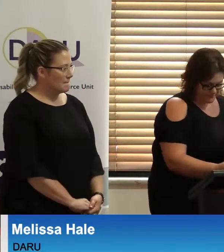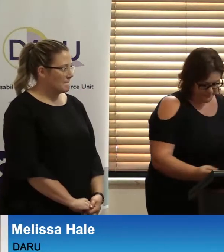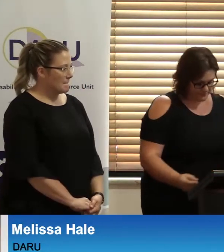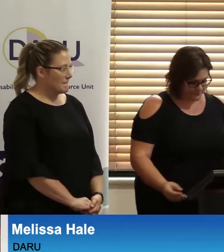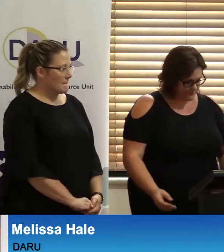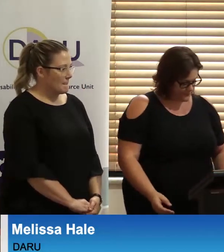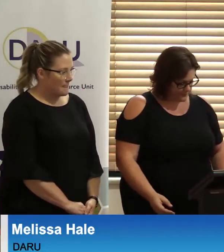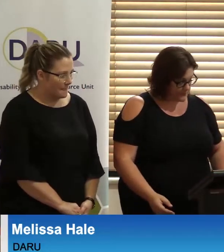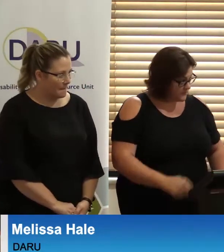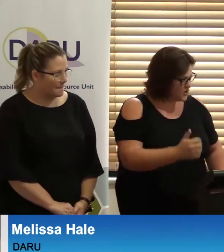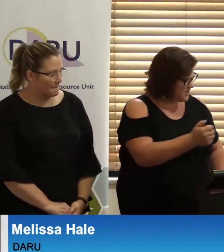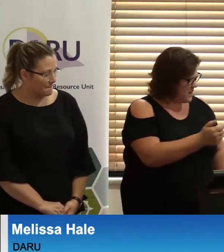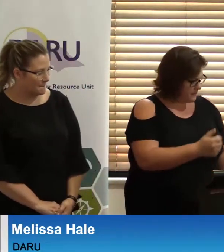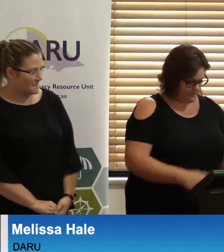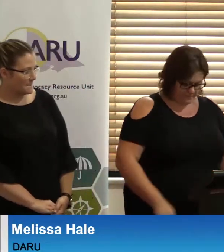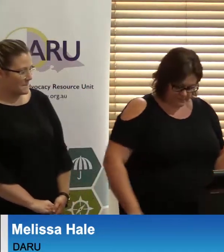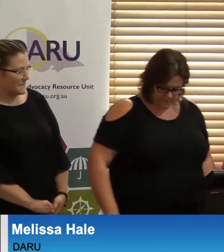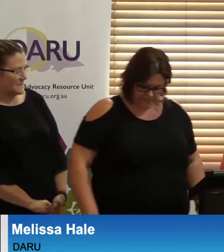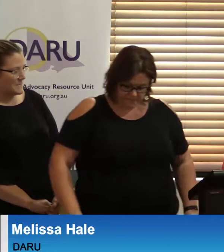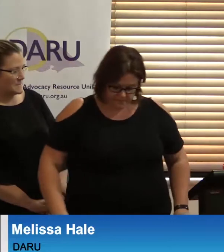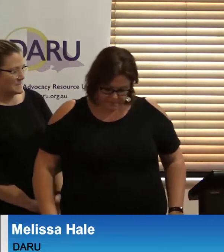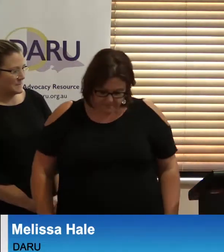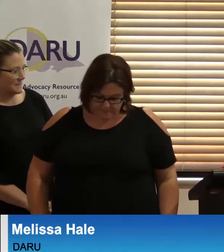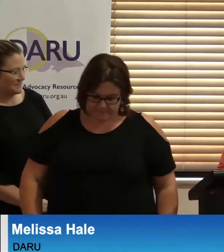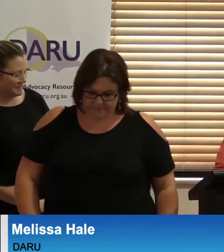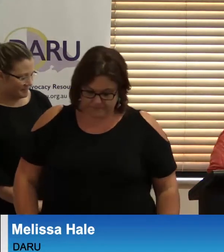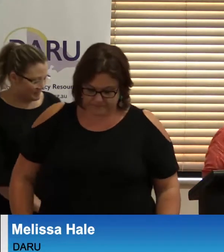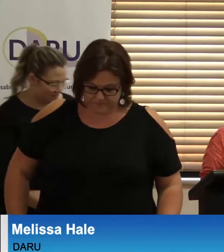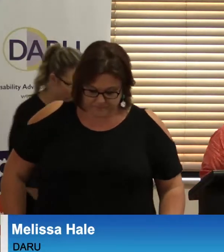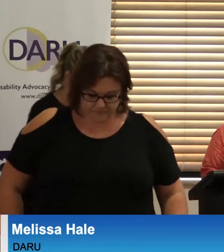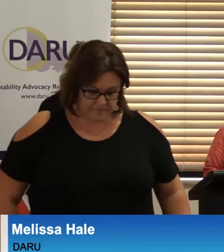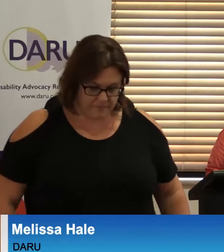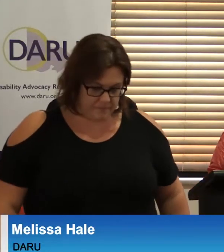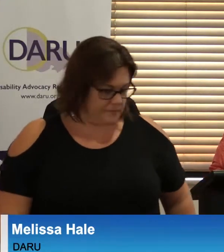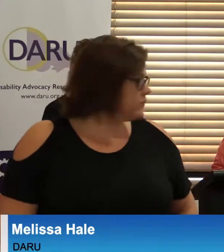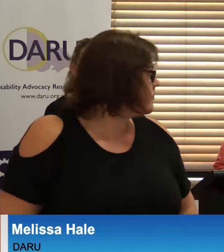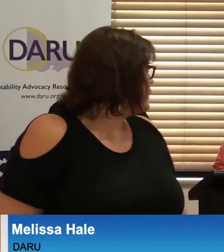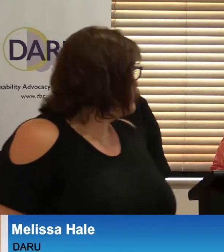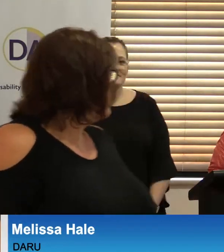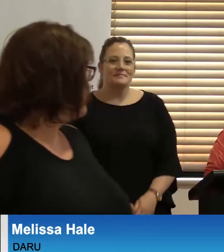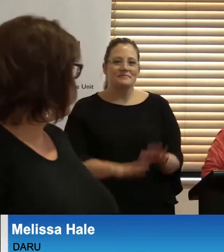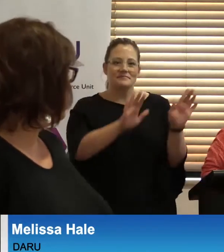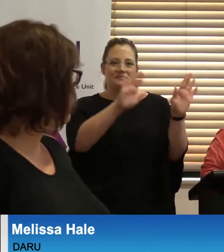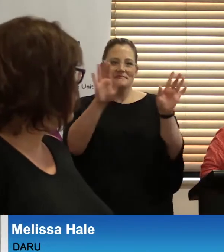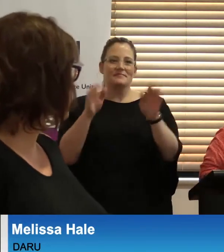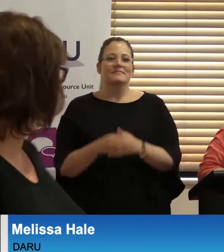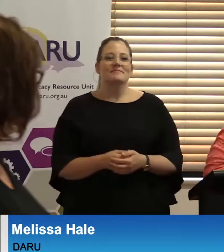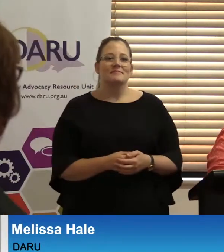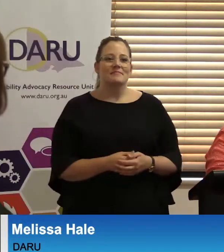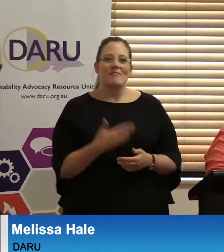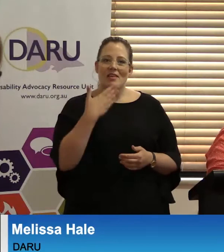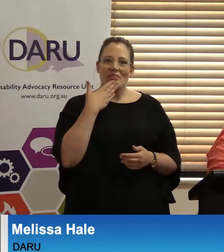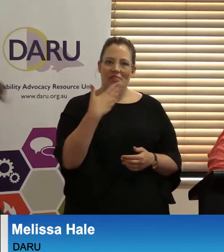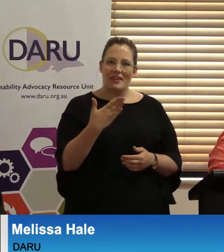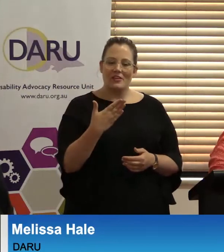Okay, and just left and right. Just, Yep. Okay, cool. Hi everyone. Thank you for having us here